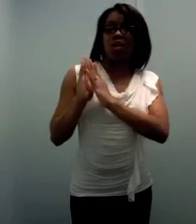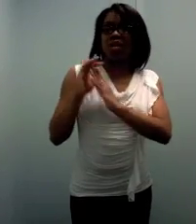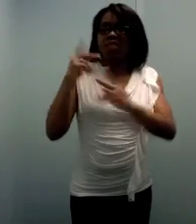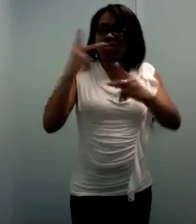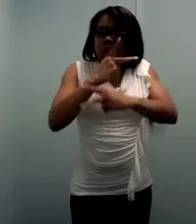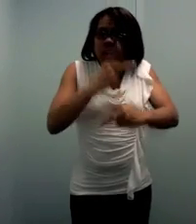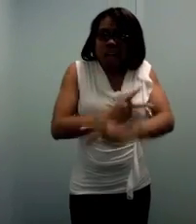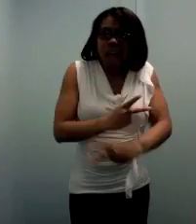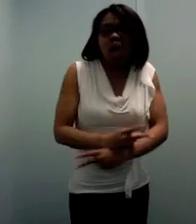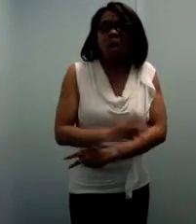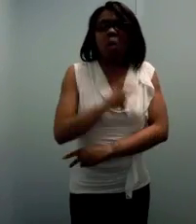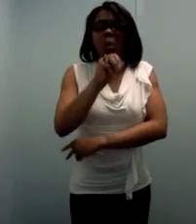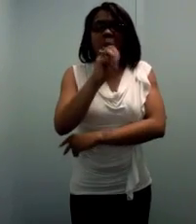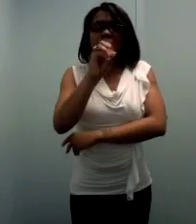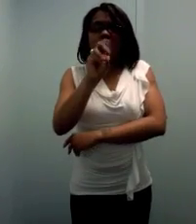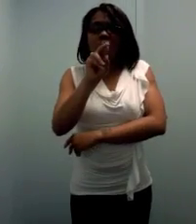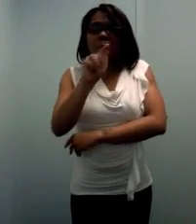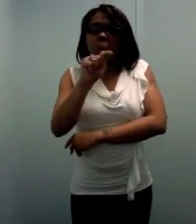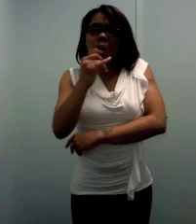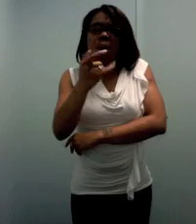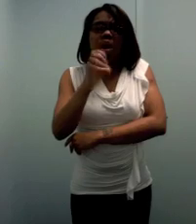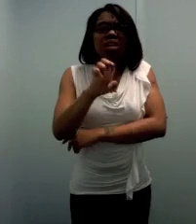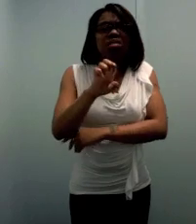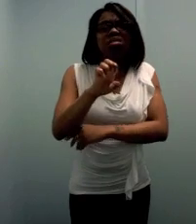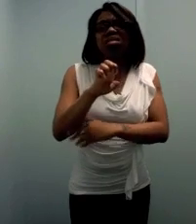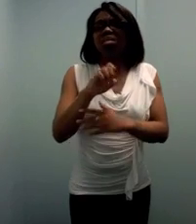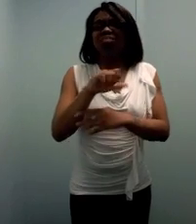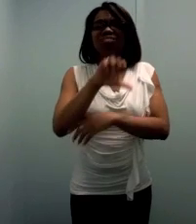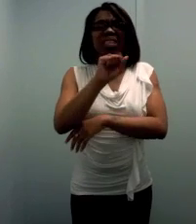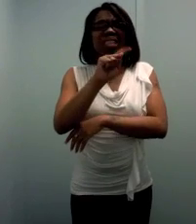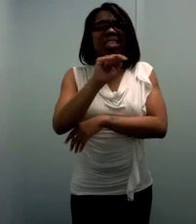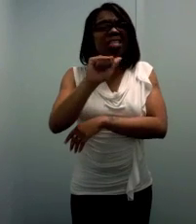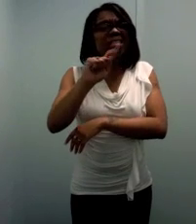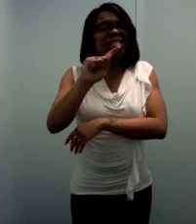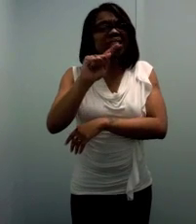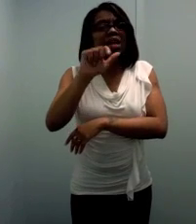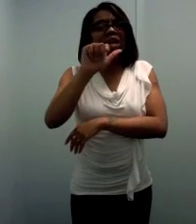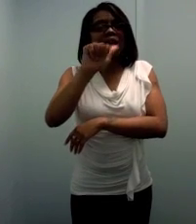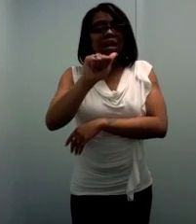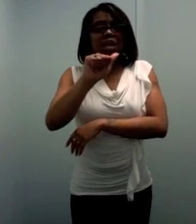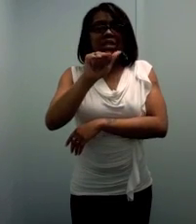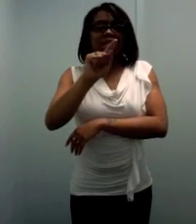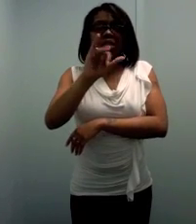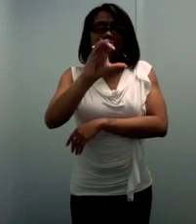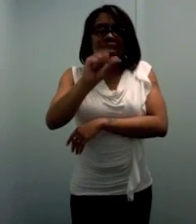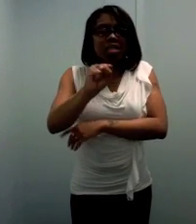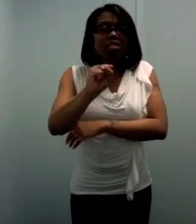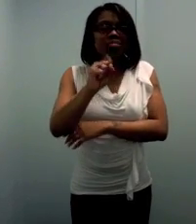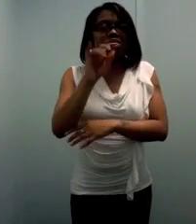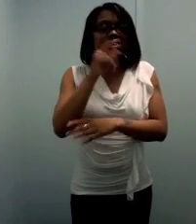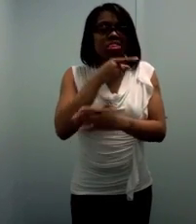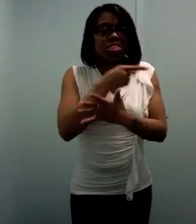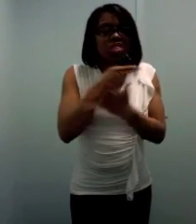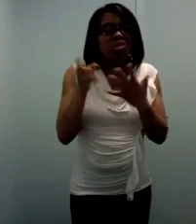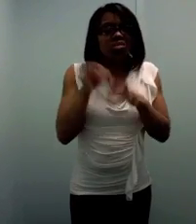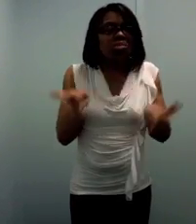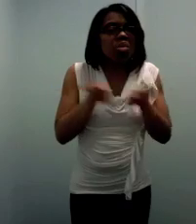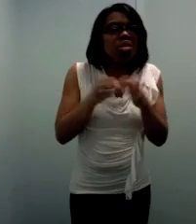mortgages, being skeptical of government statistics, those kinds of things. And thirdly, what I would call, you know, something like